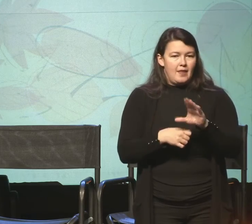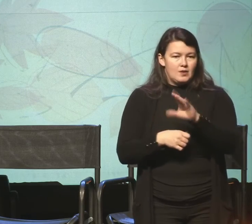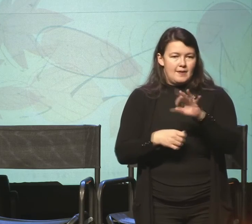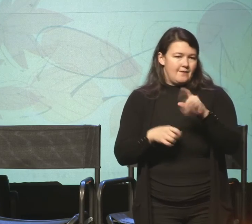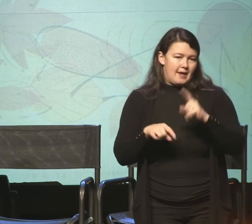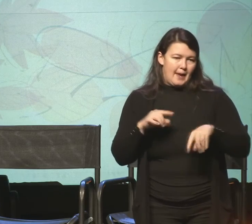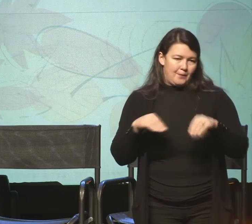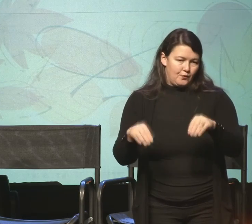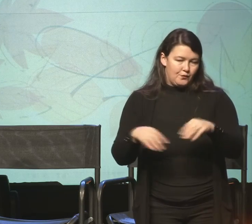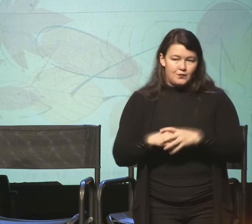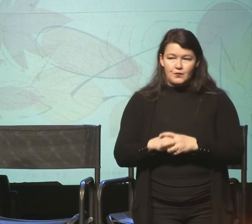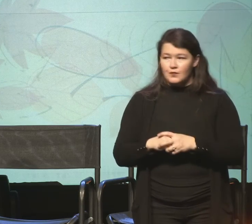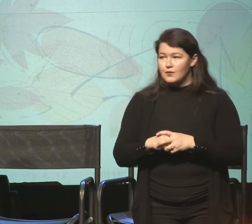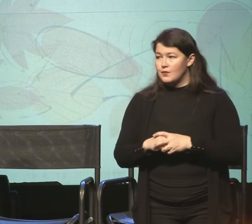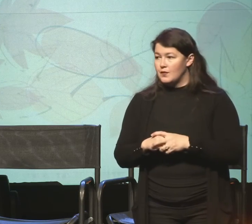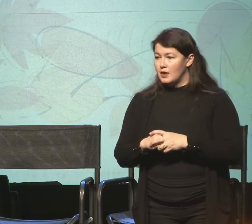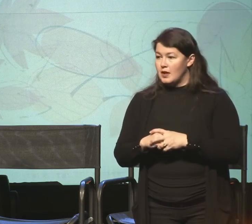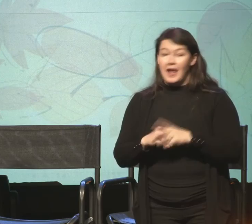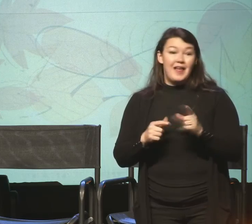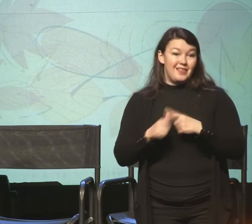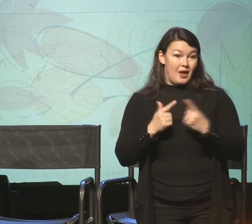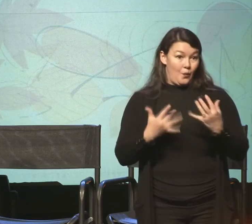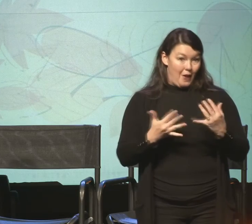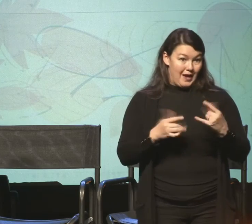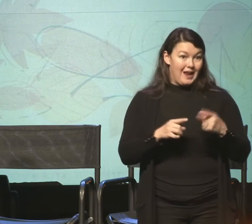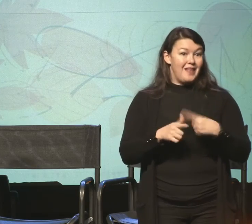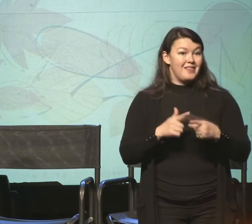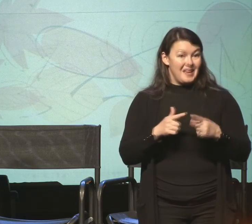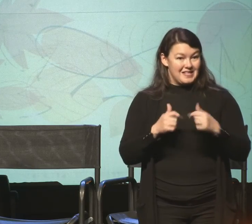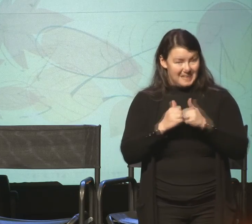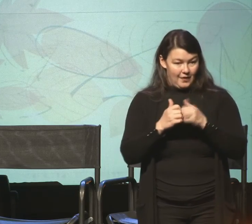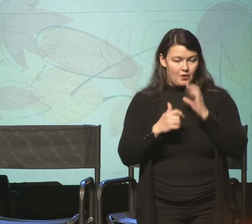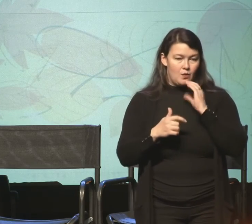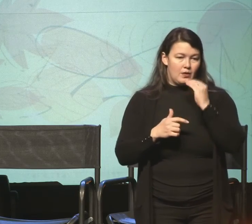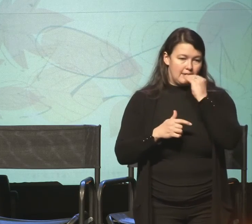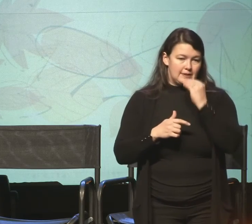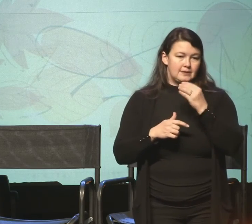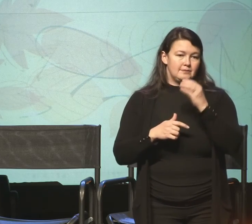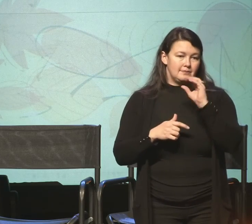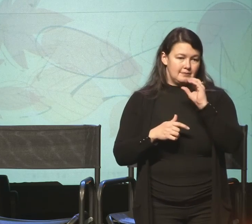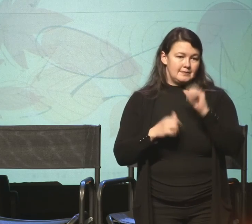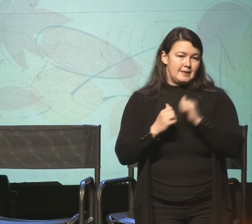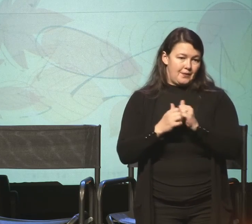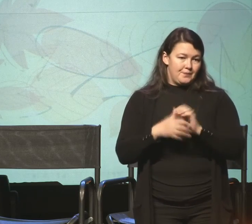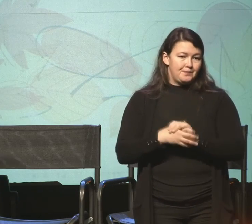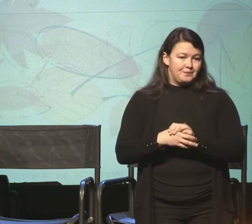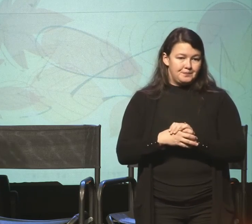and we'll eat the bread, drink the juice, have our blessing for the week, and get you out of here.